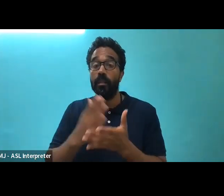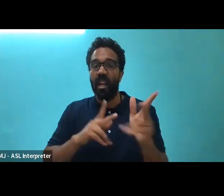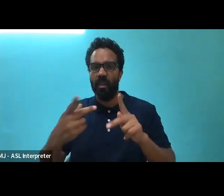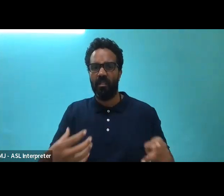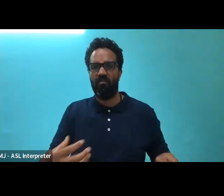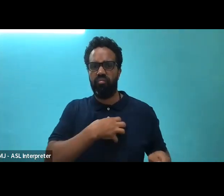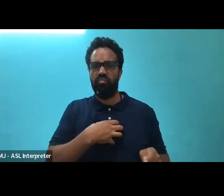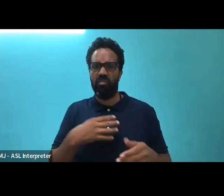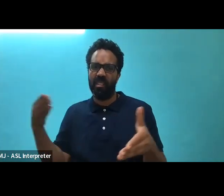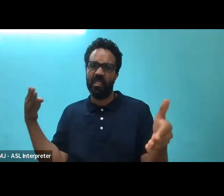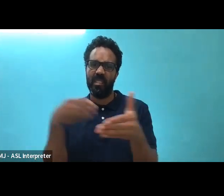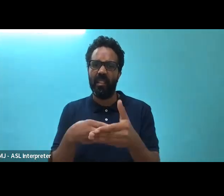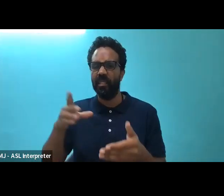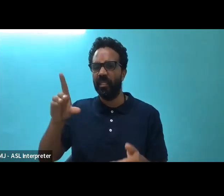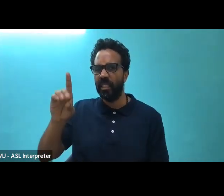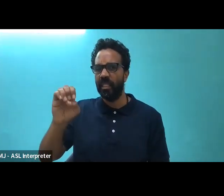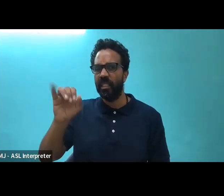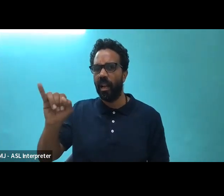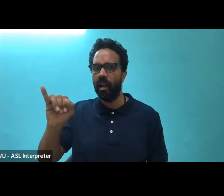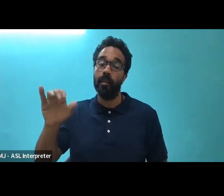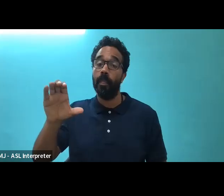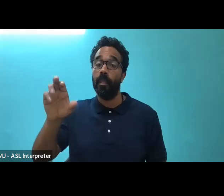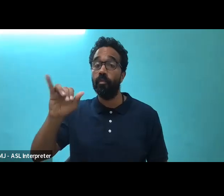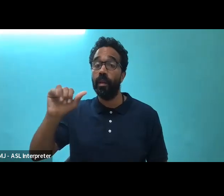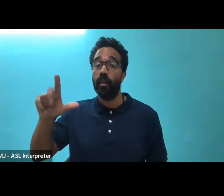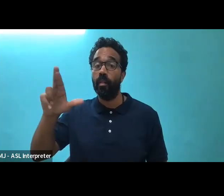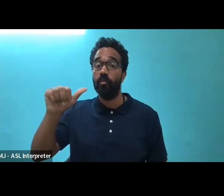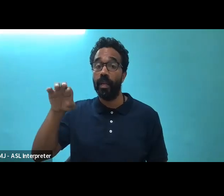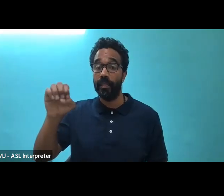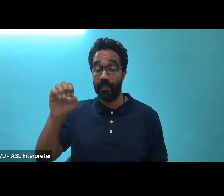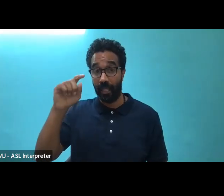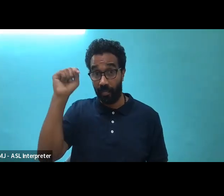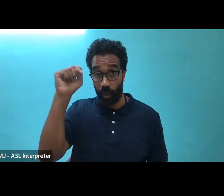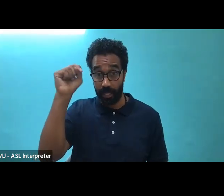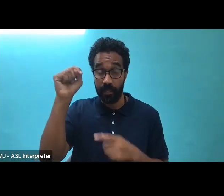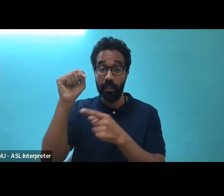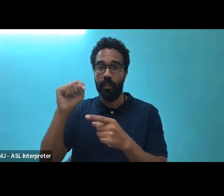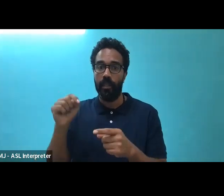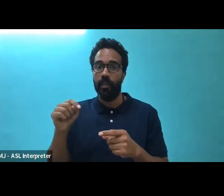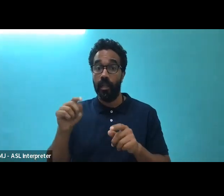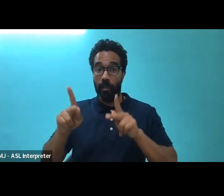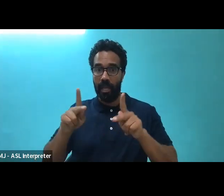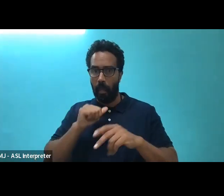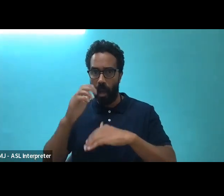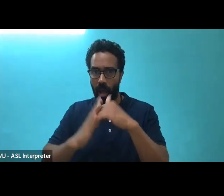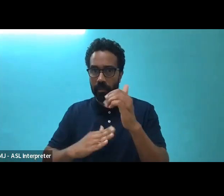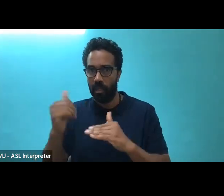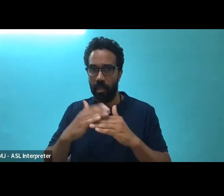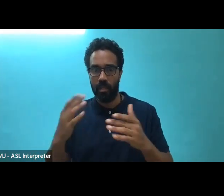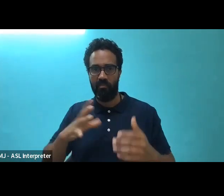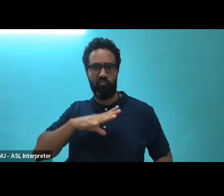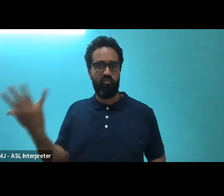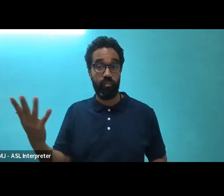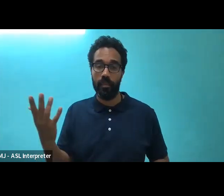critical race theory, things like that, because we're making people feel uncomfortable, as they should be. And as I look at it in disability, I